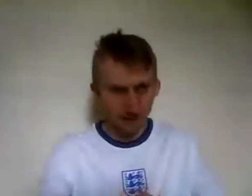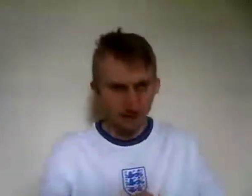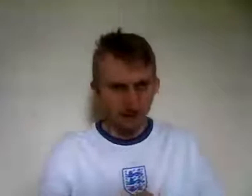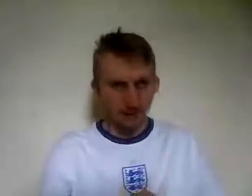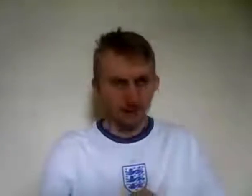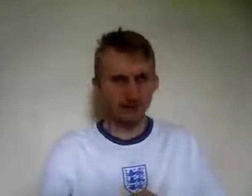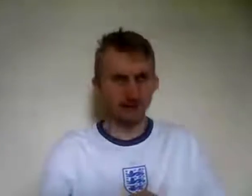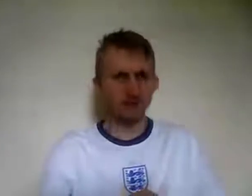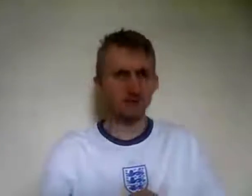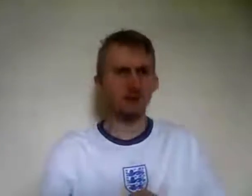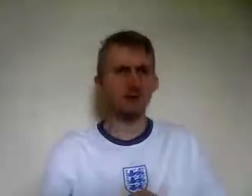In